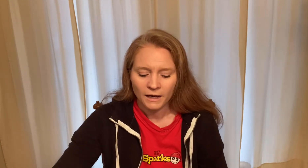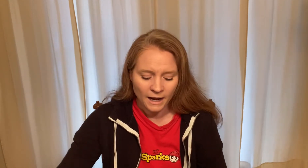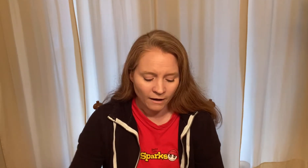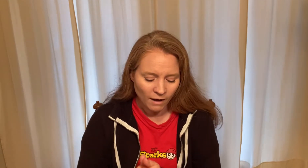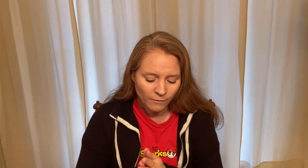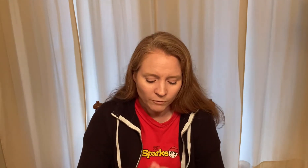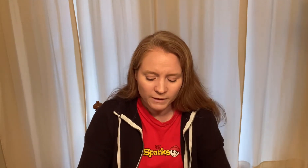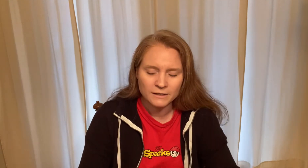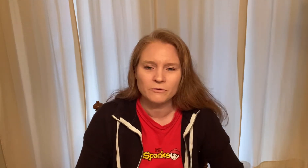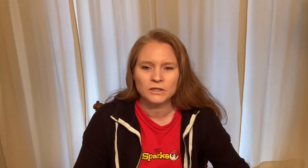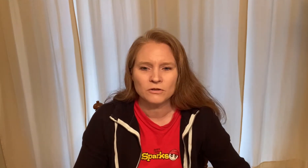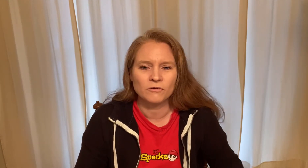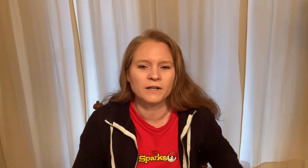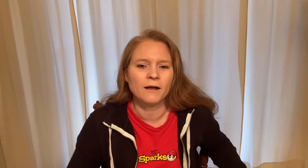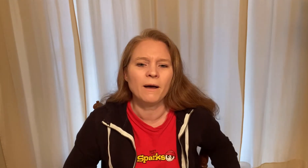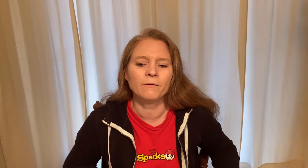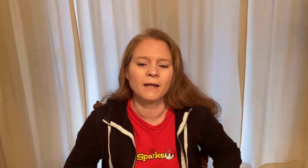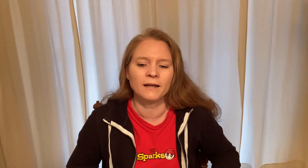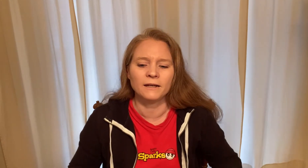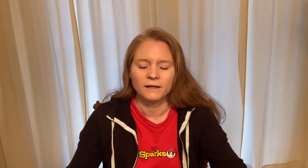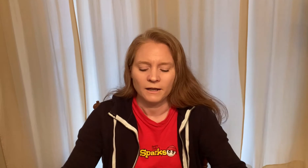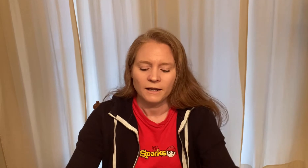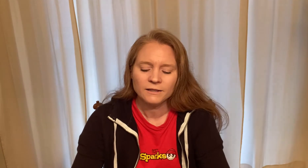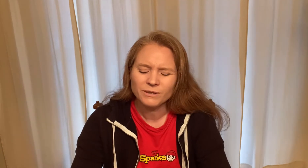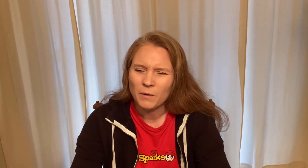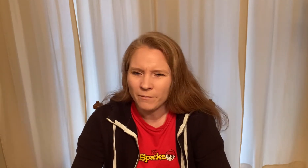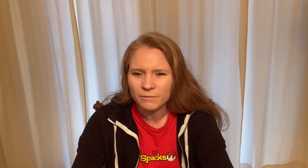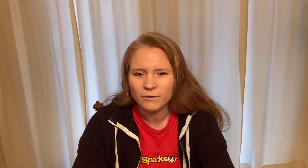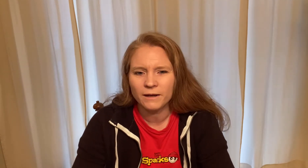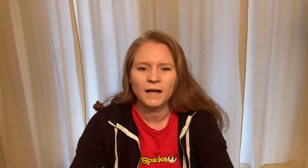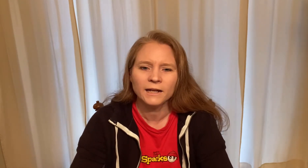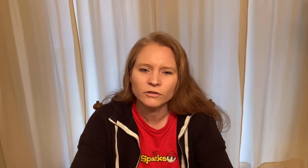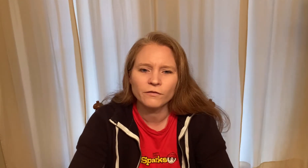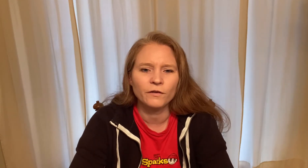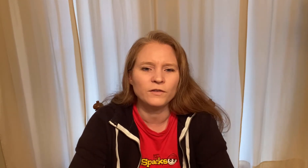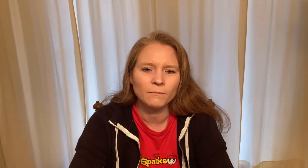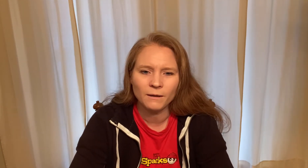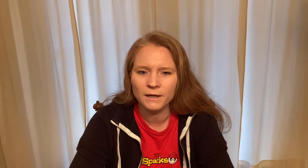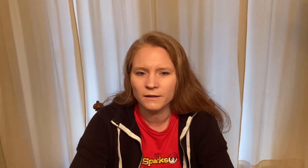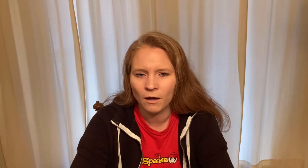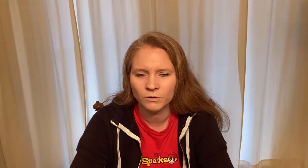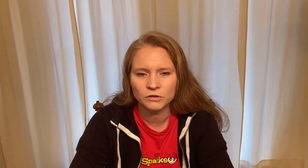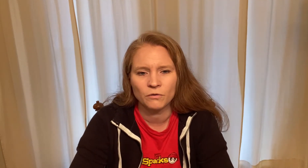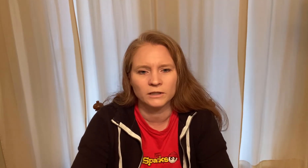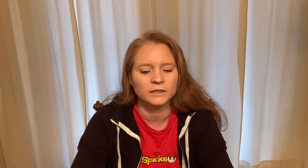Now, I want to read to you a story about a man. This was probably around 150, maybe almost 200 years